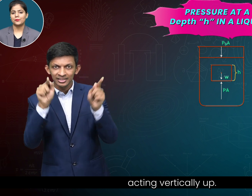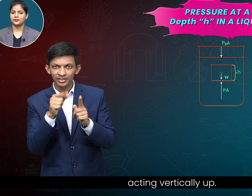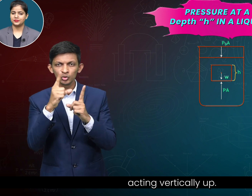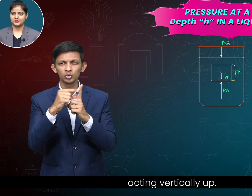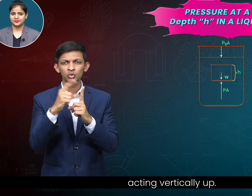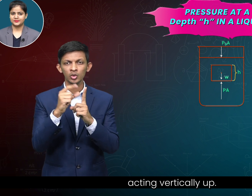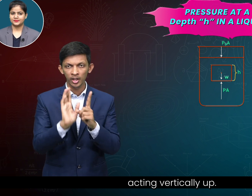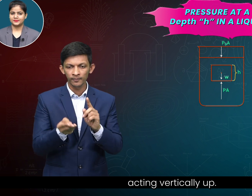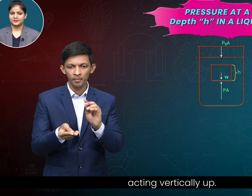up.